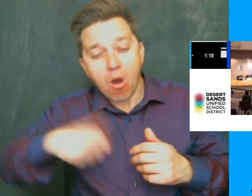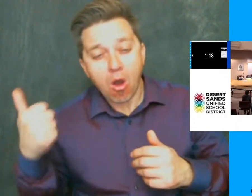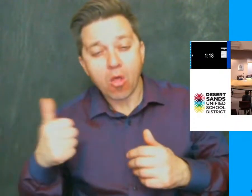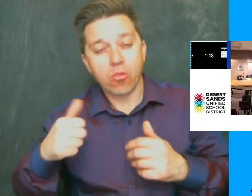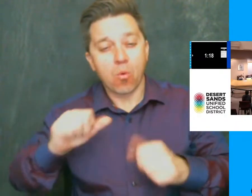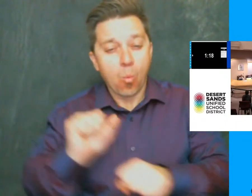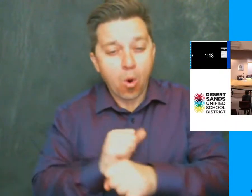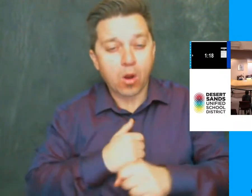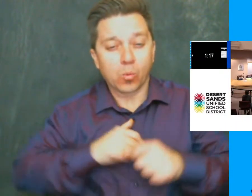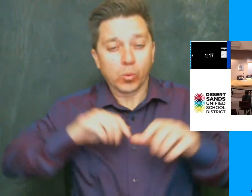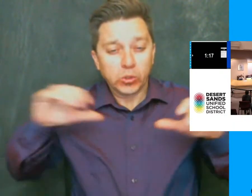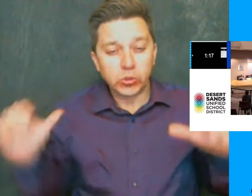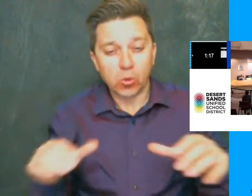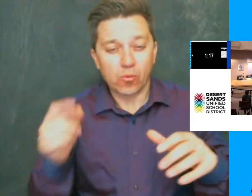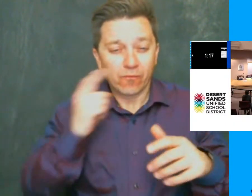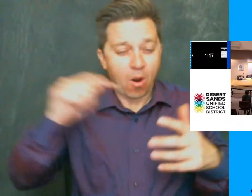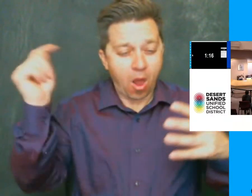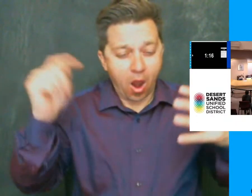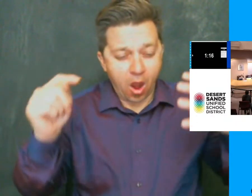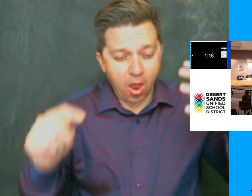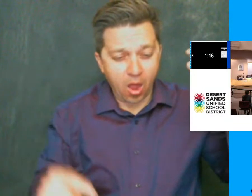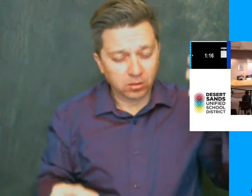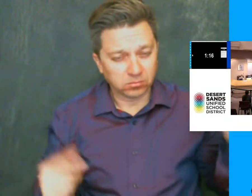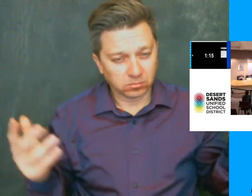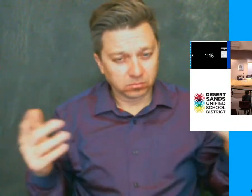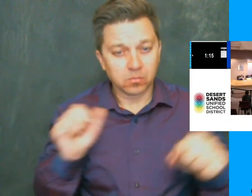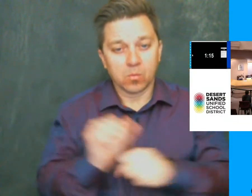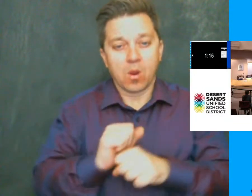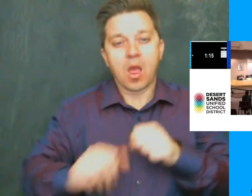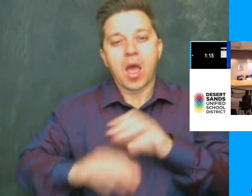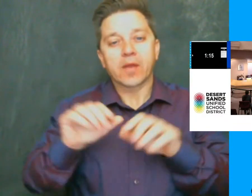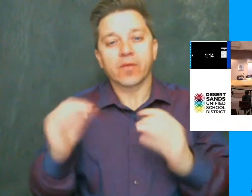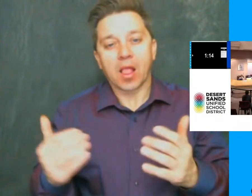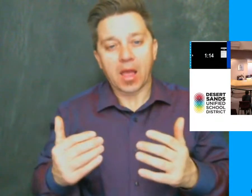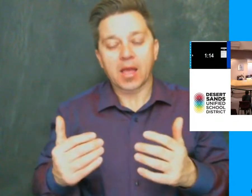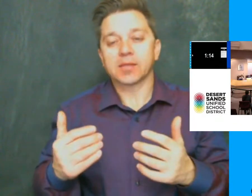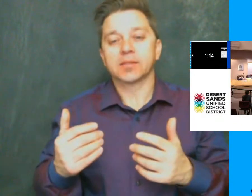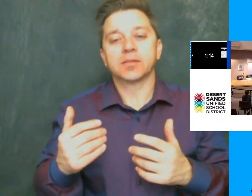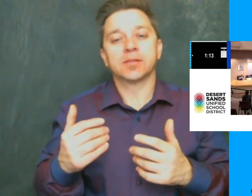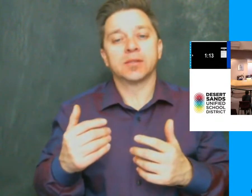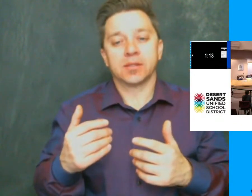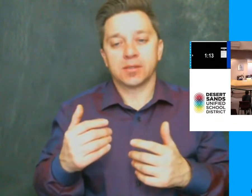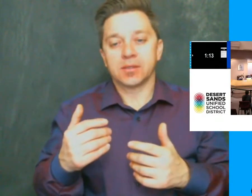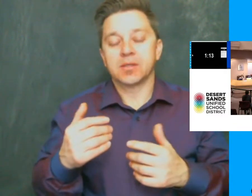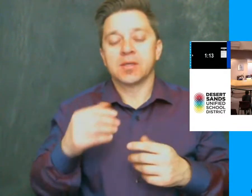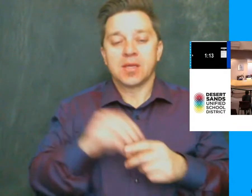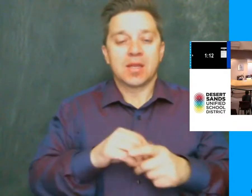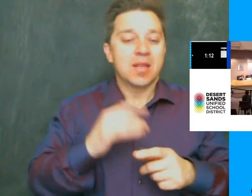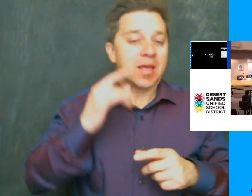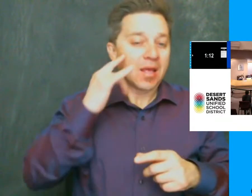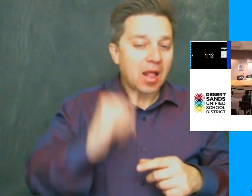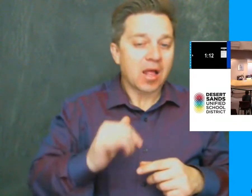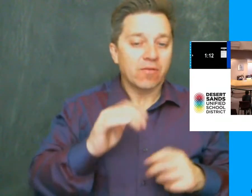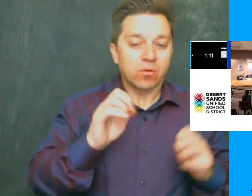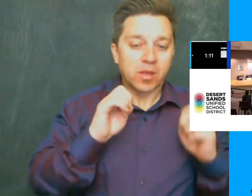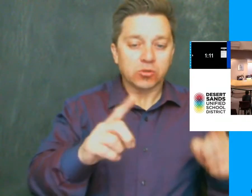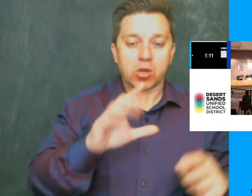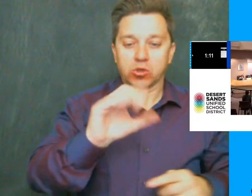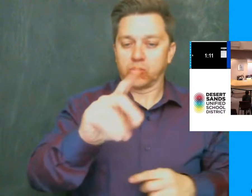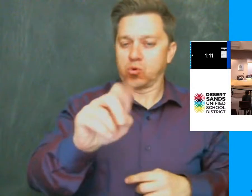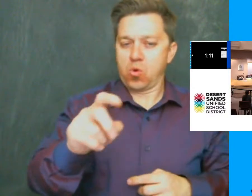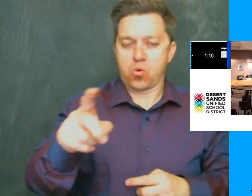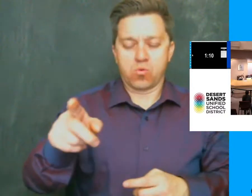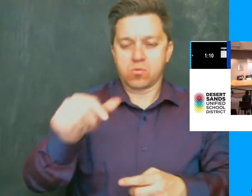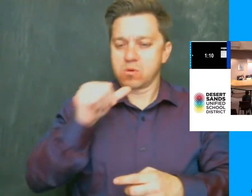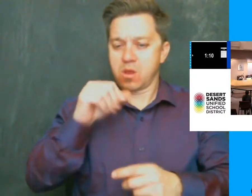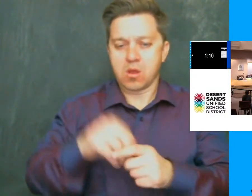do? Working out of class is in our contract, and it is in the California Education Code. So why is it